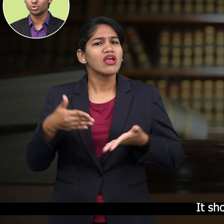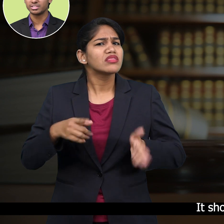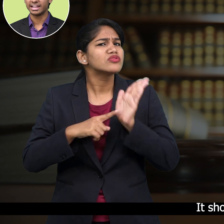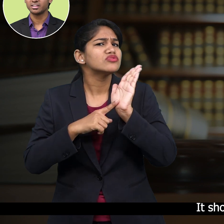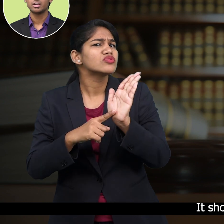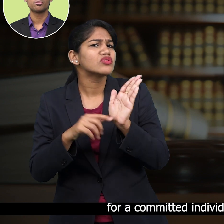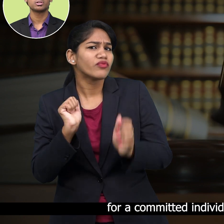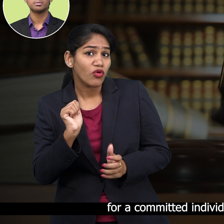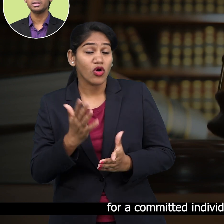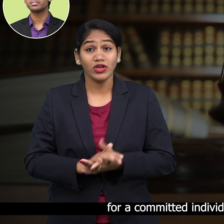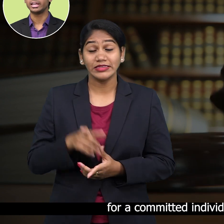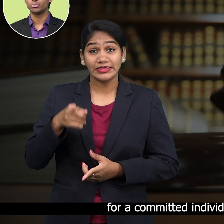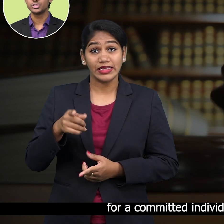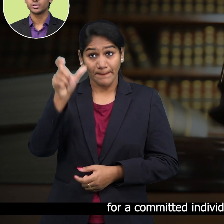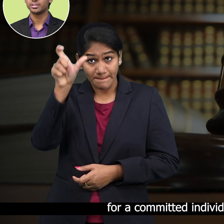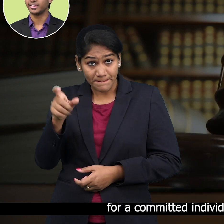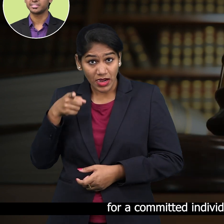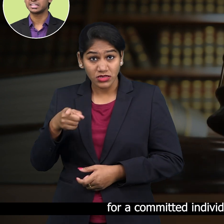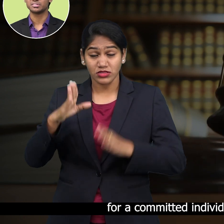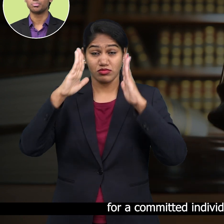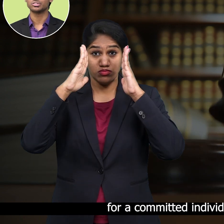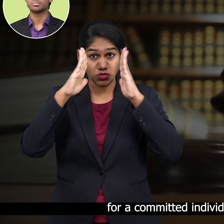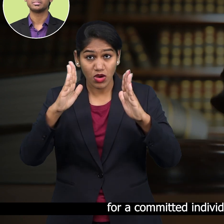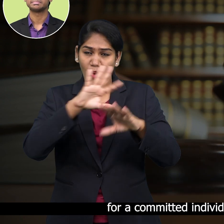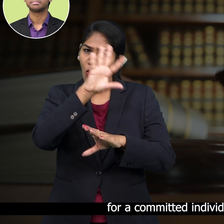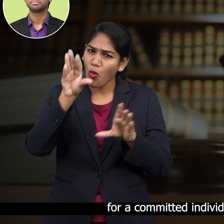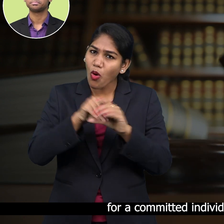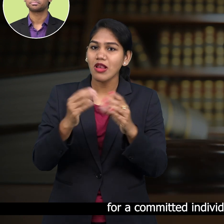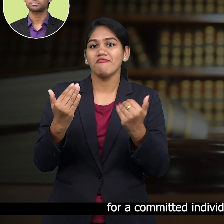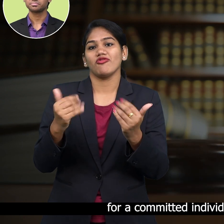It shows that for a committed individual, nothing is impossible.